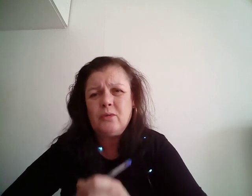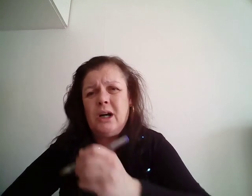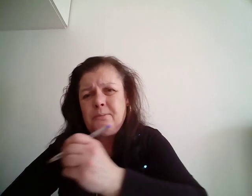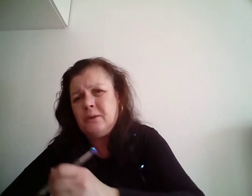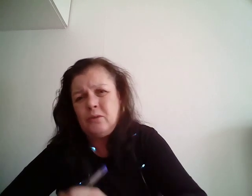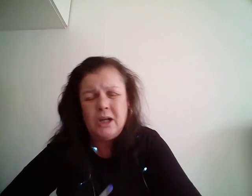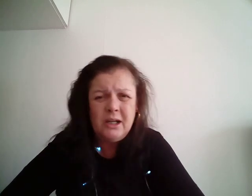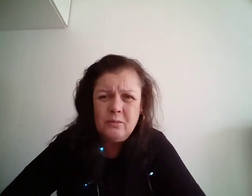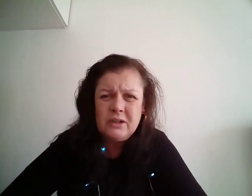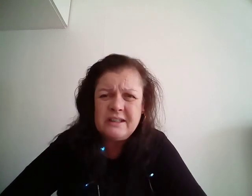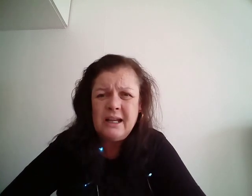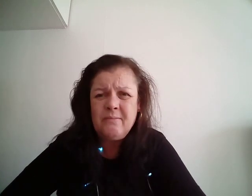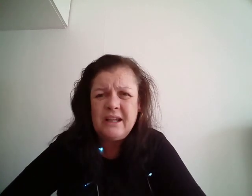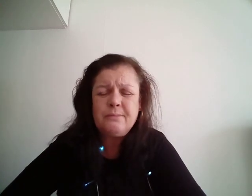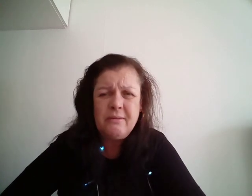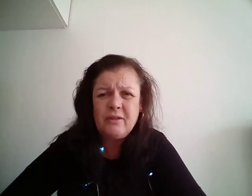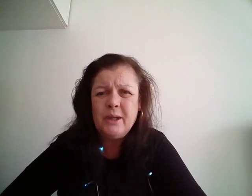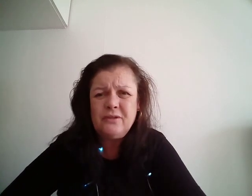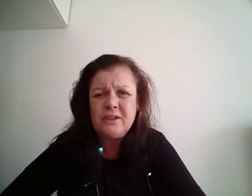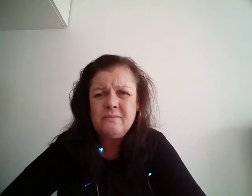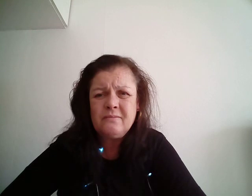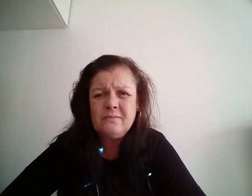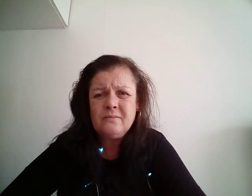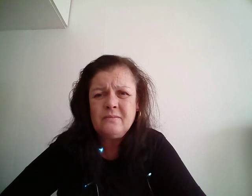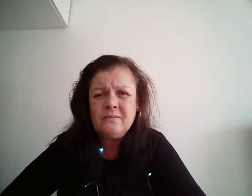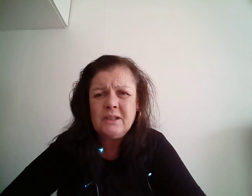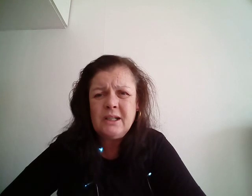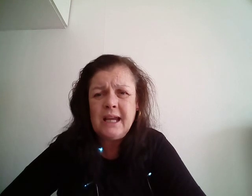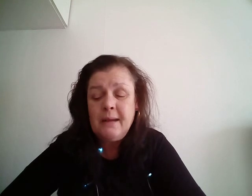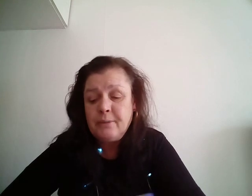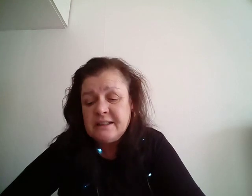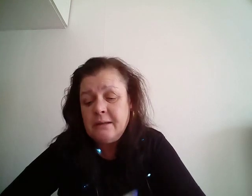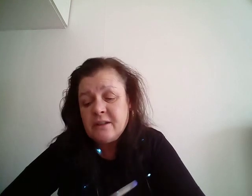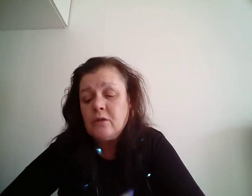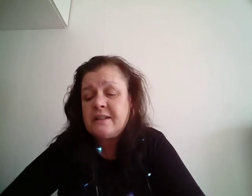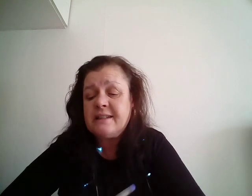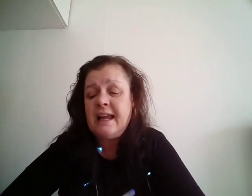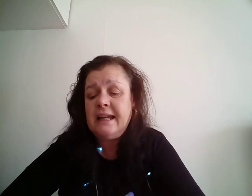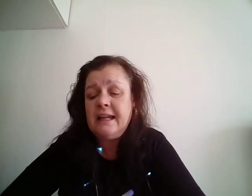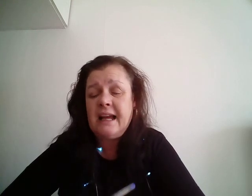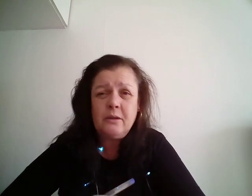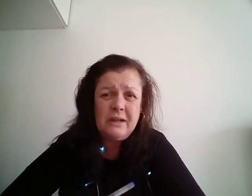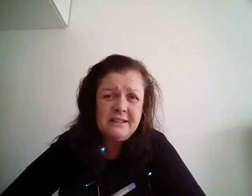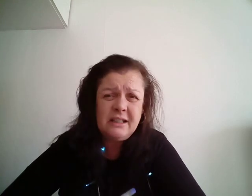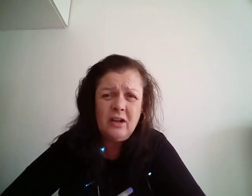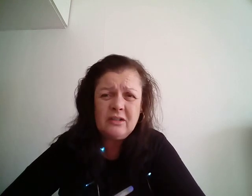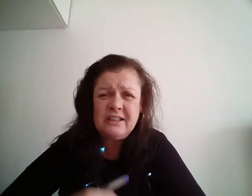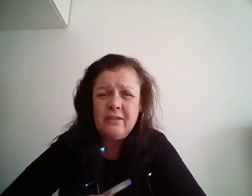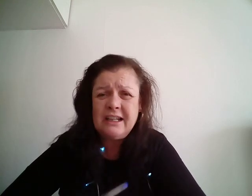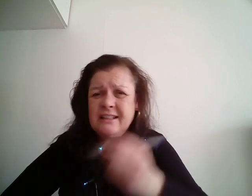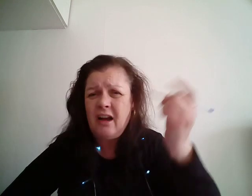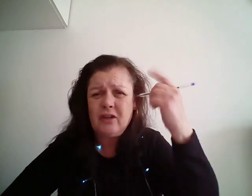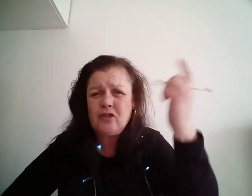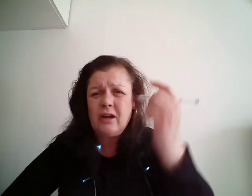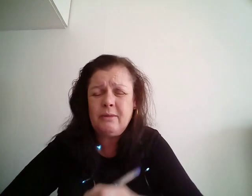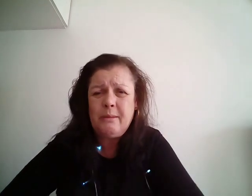Schwab has been removed. Okay, but he was also saying as it went along, sorry, because I've got to try and remember